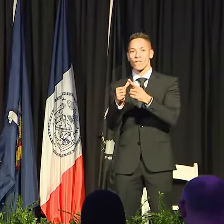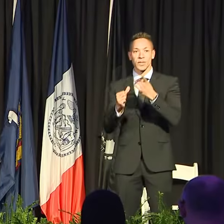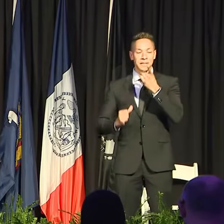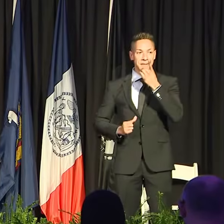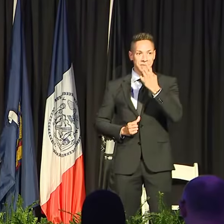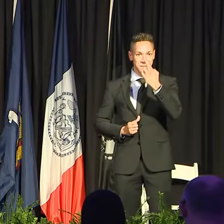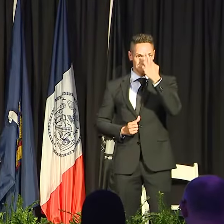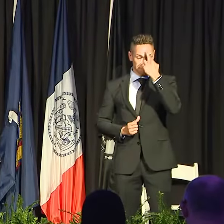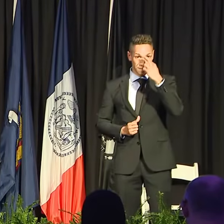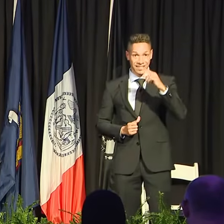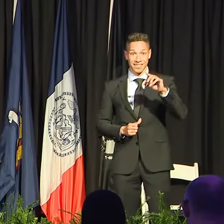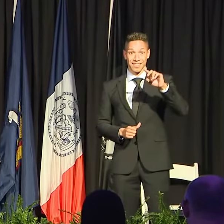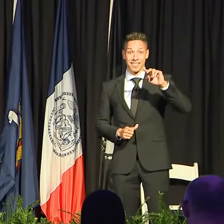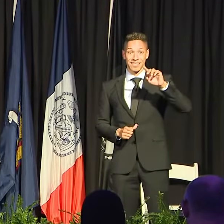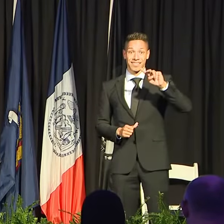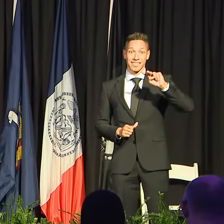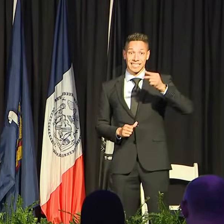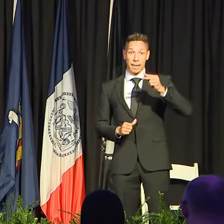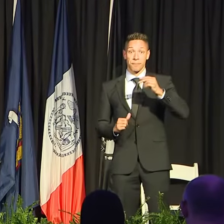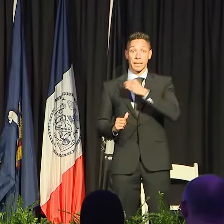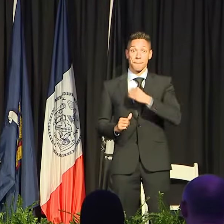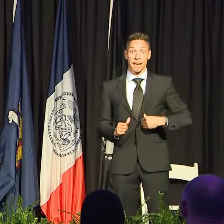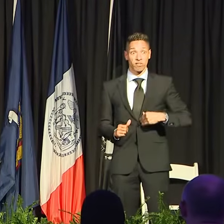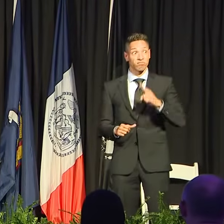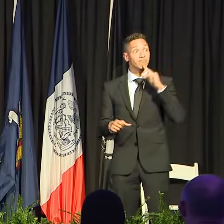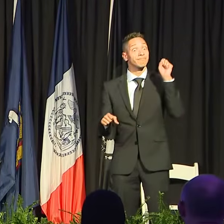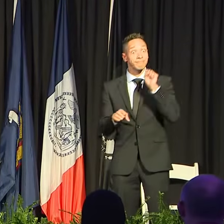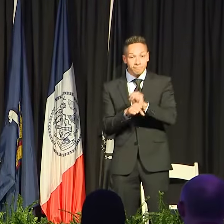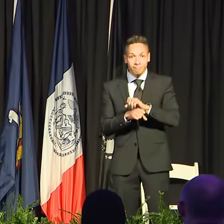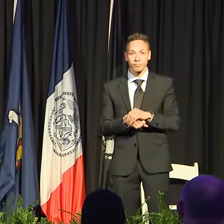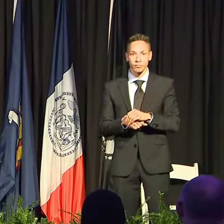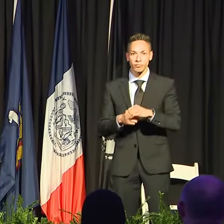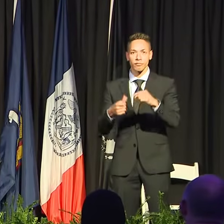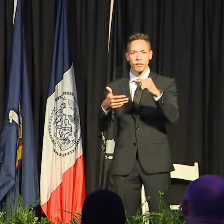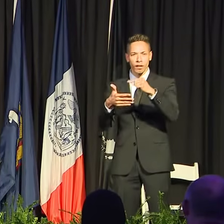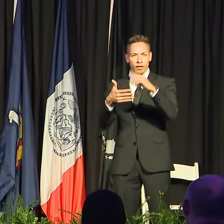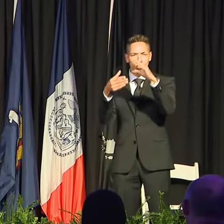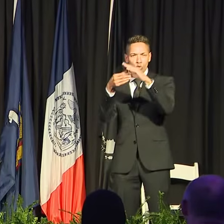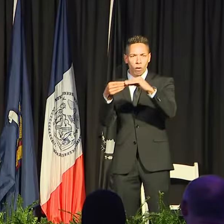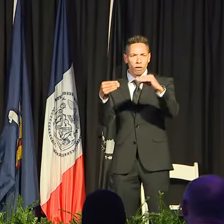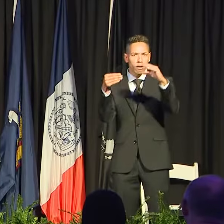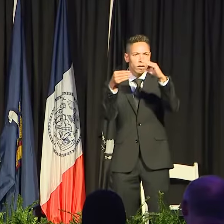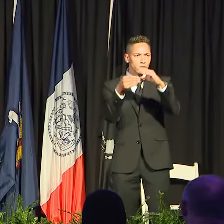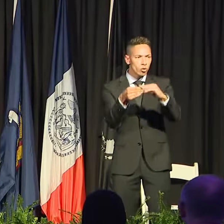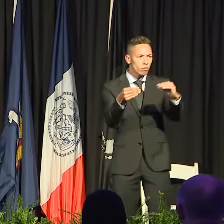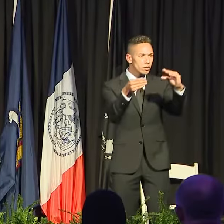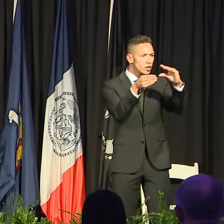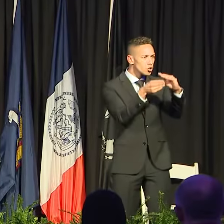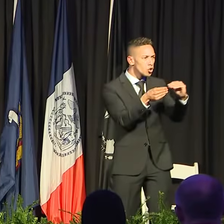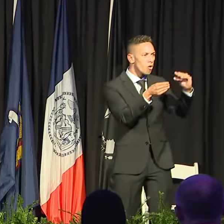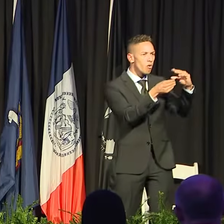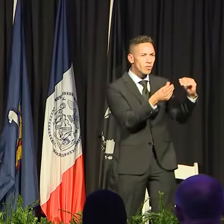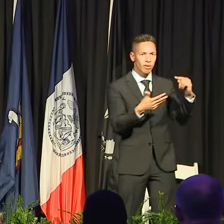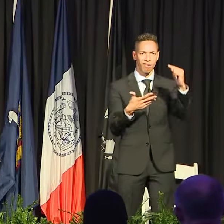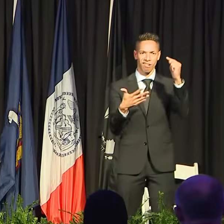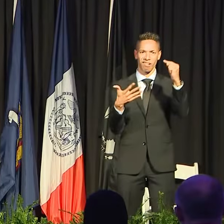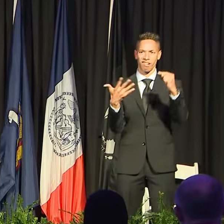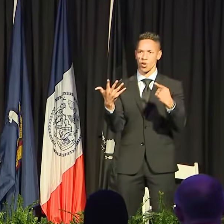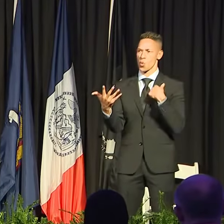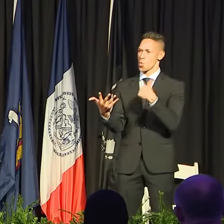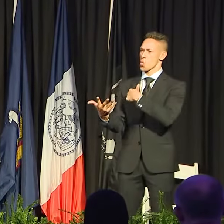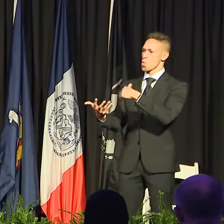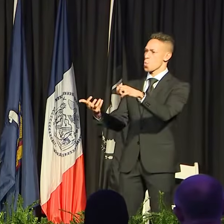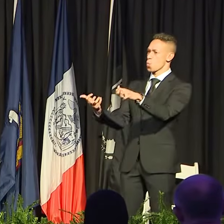deputy mayor is real. Story after story after story after story. We